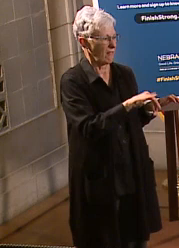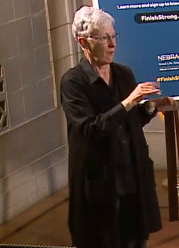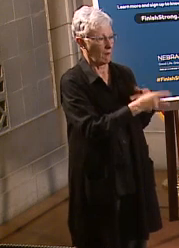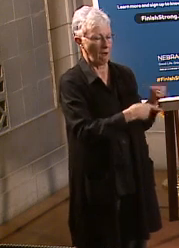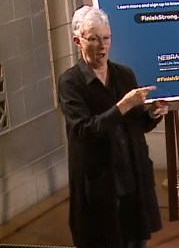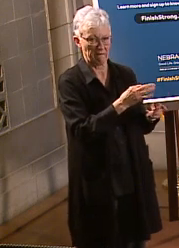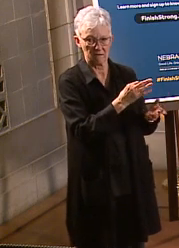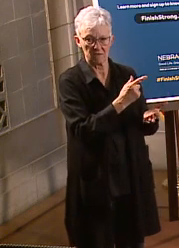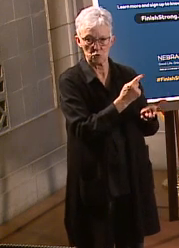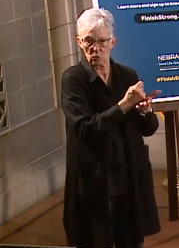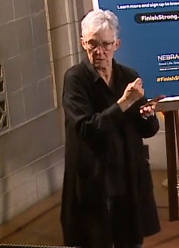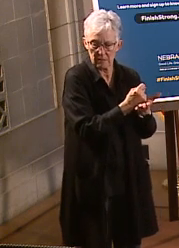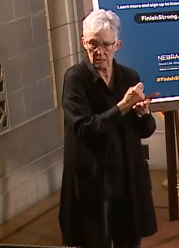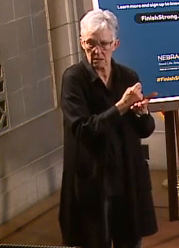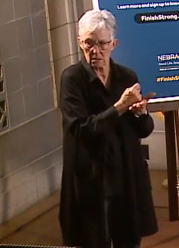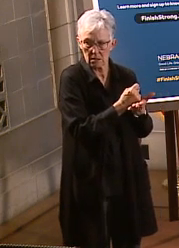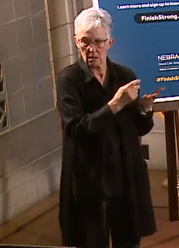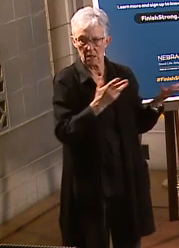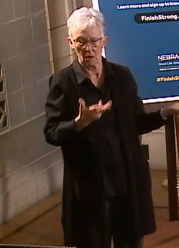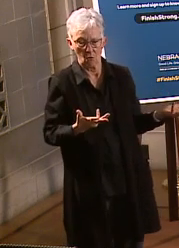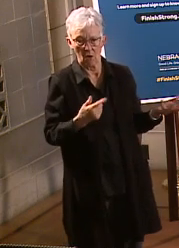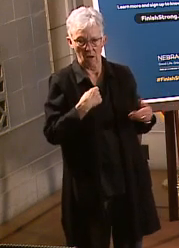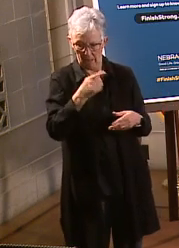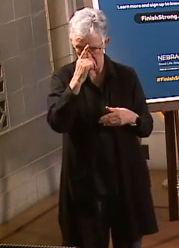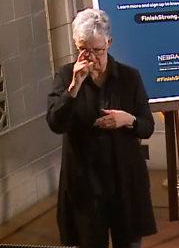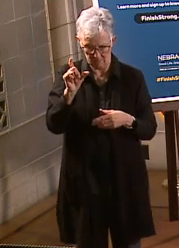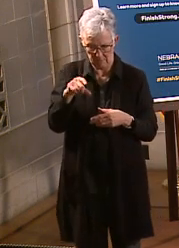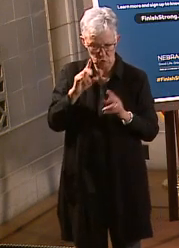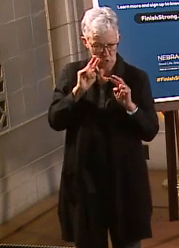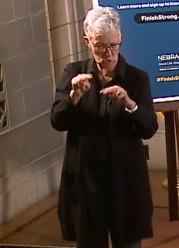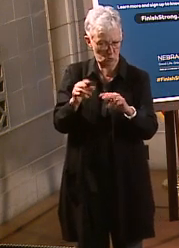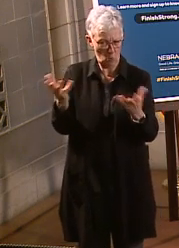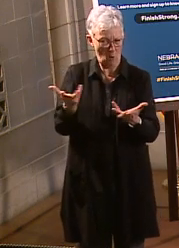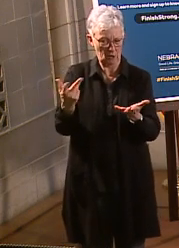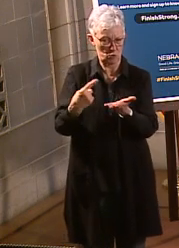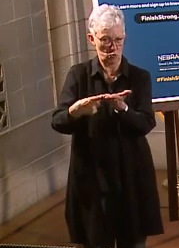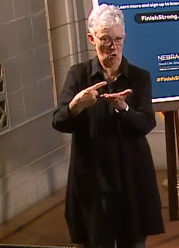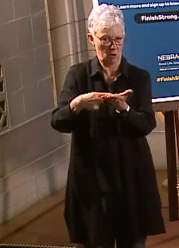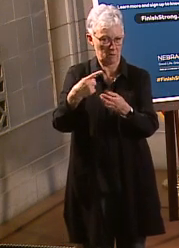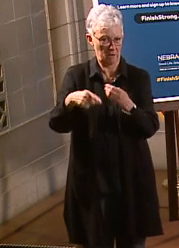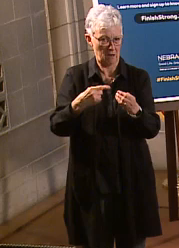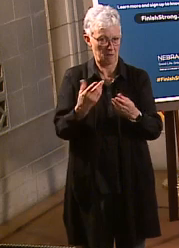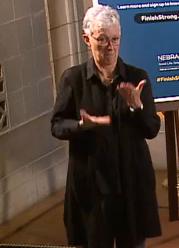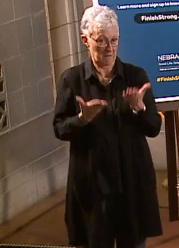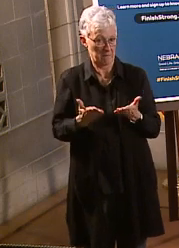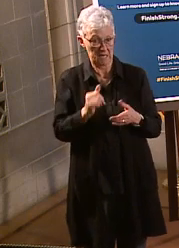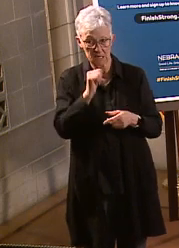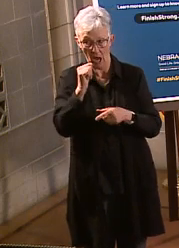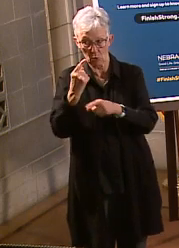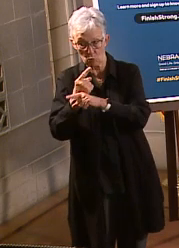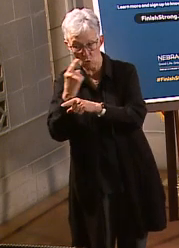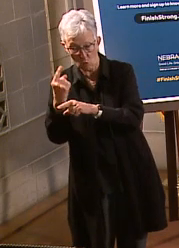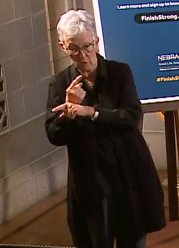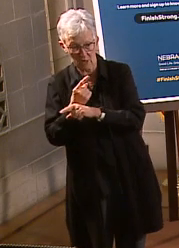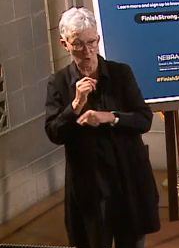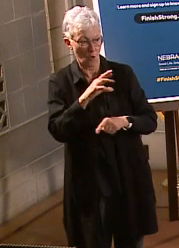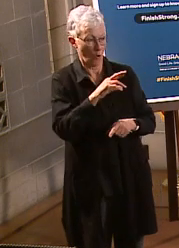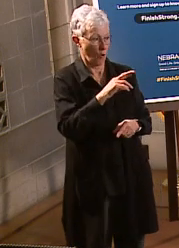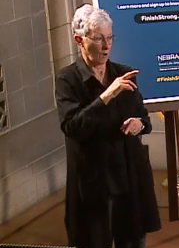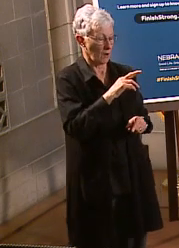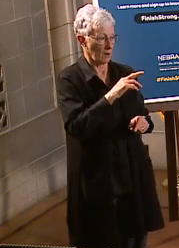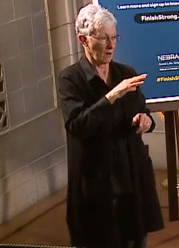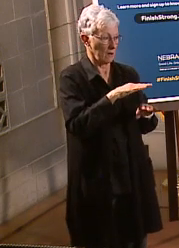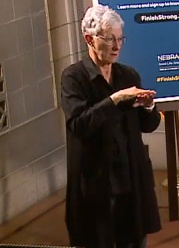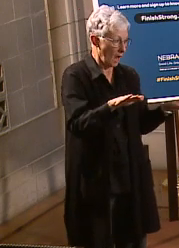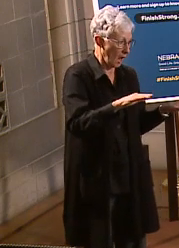general, though, you have to look at specifically what are you talking about. So are there things that maybe not be appropriate? Well, there may be things not appropriate, but I don't know the details of what